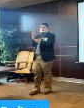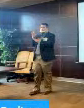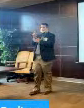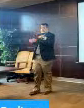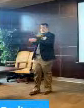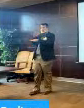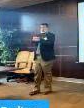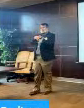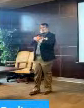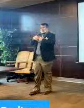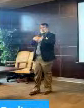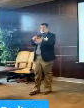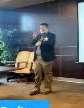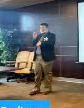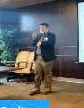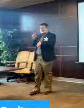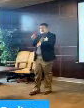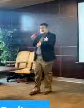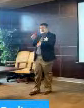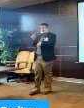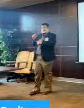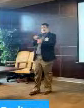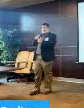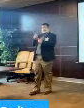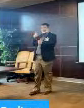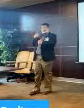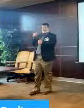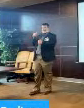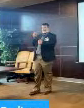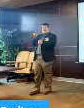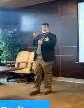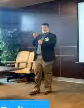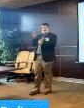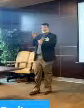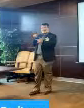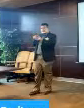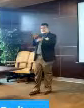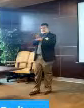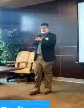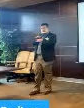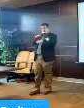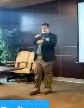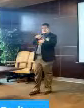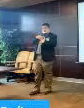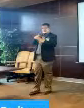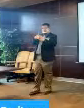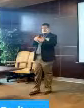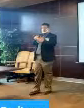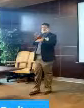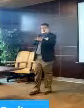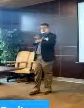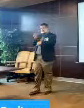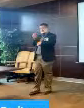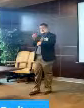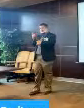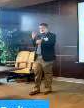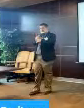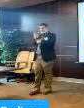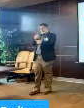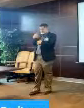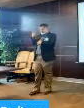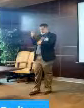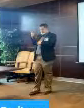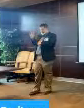We had 84 of the patients that were in the ICU on ventilators. Today we have